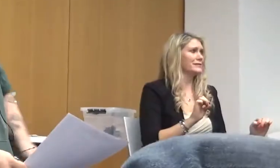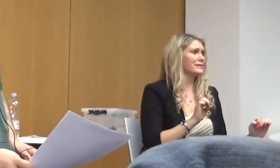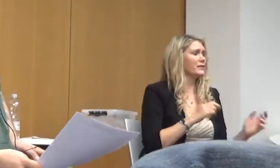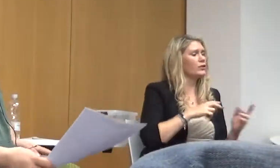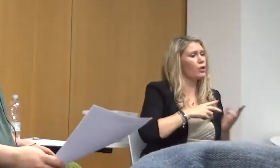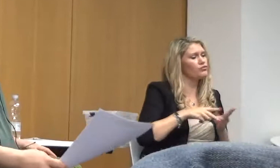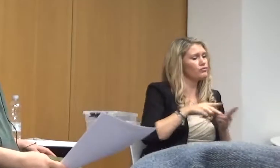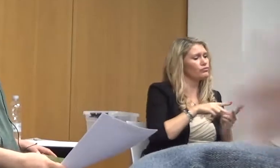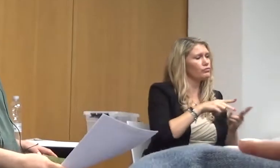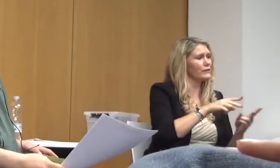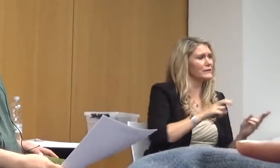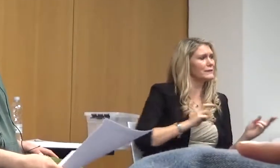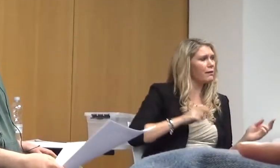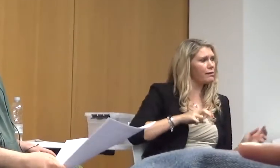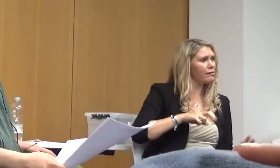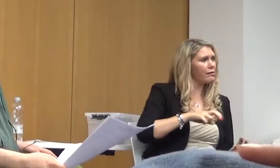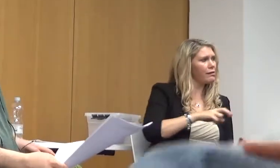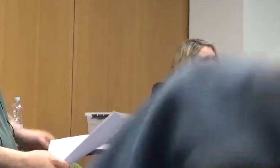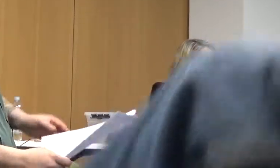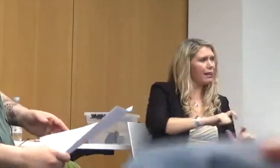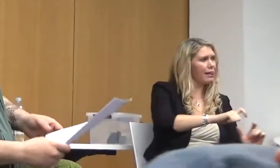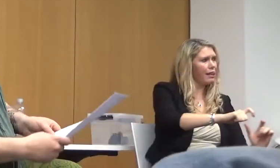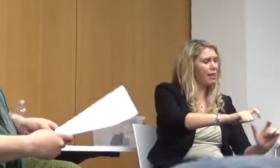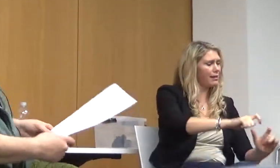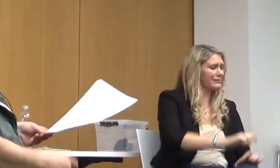to unstill.